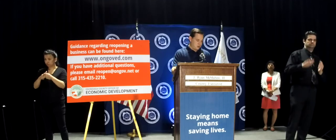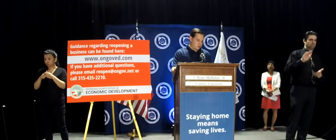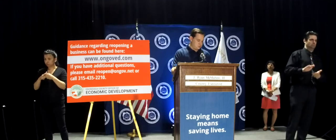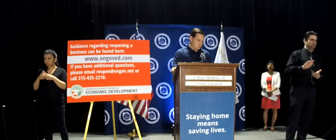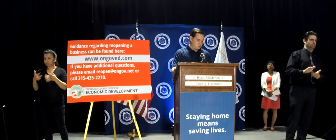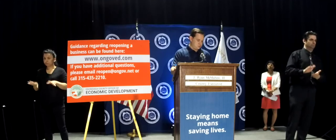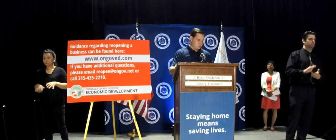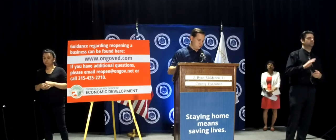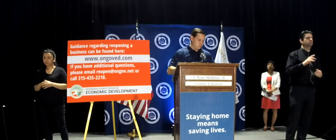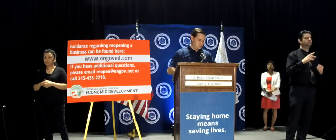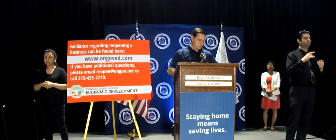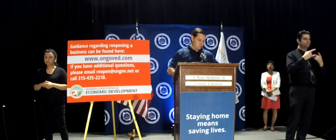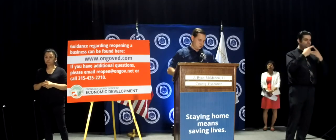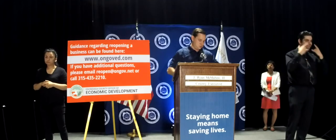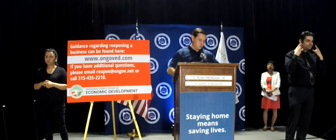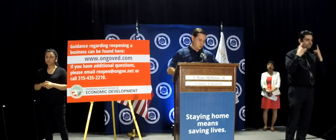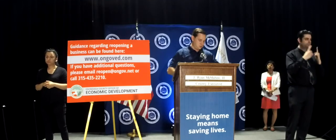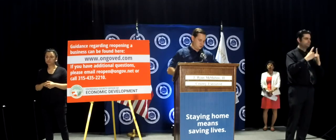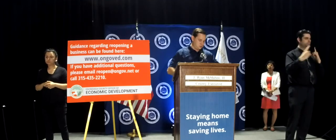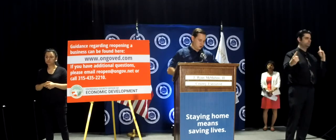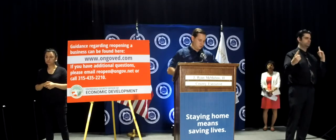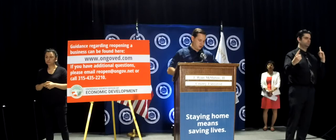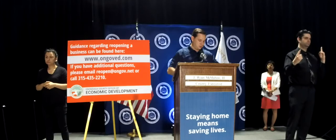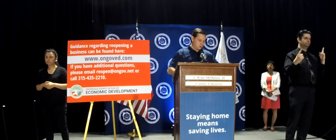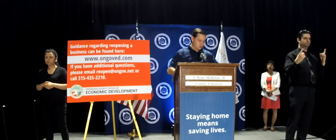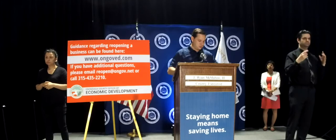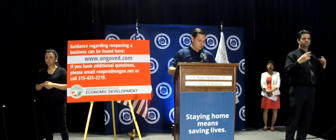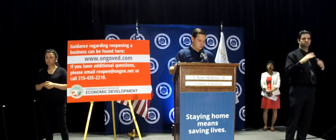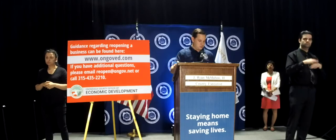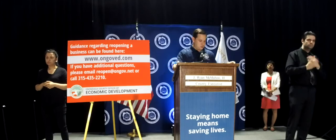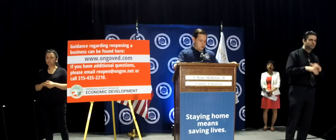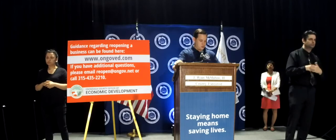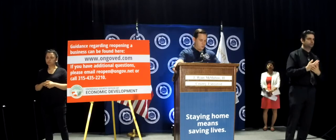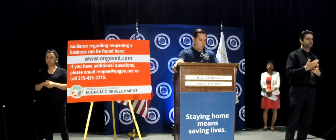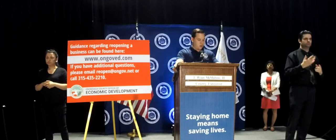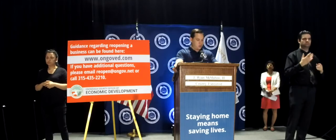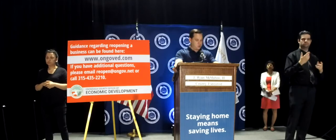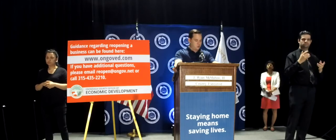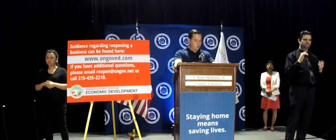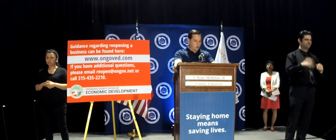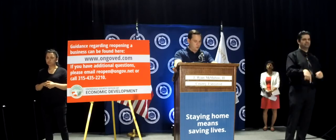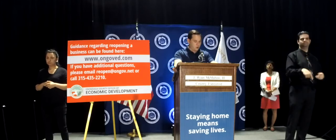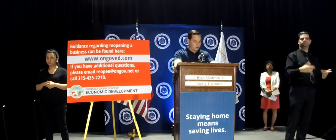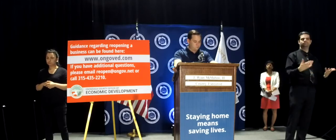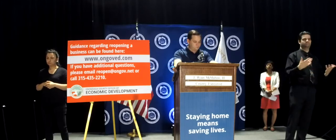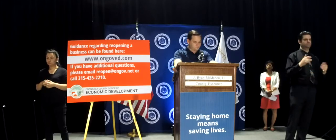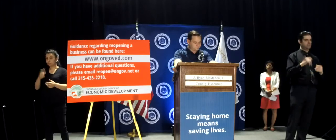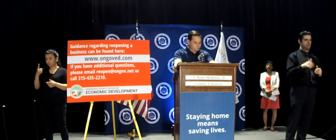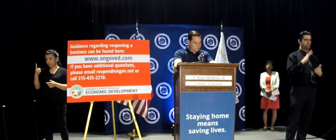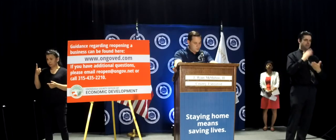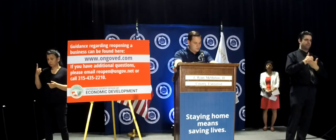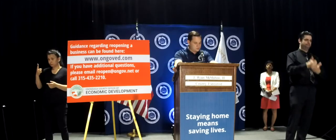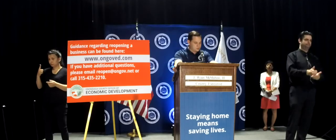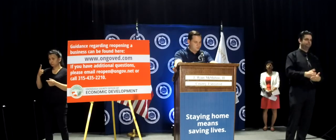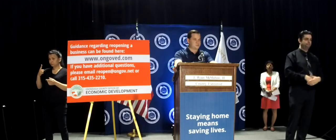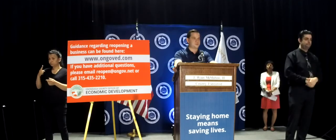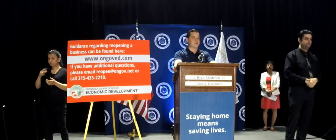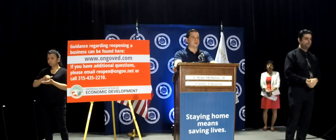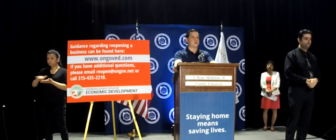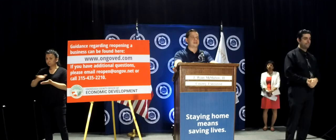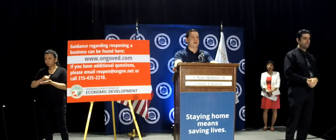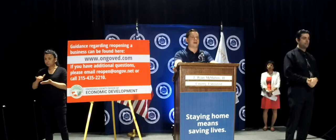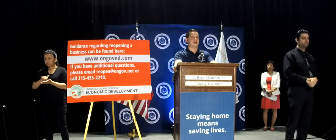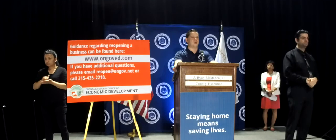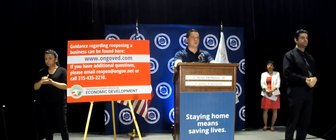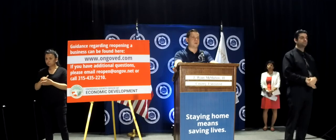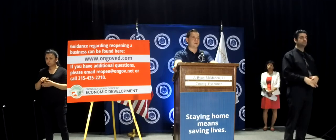Okay. Let me talk about this. The One New York run. Some of this